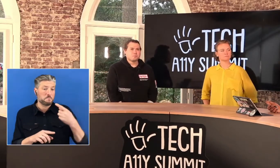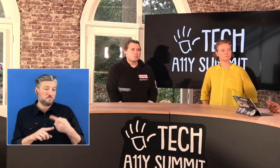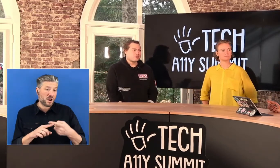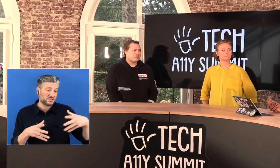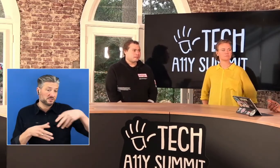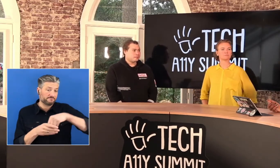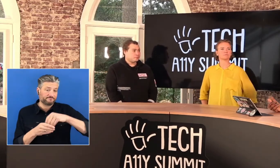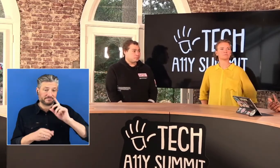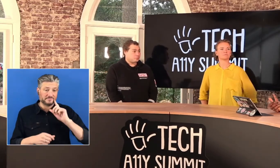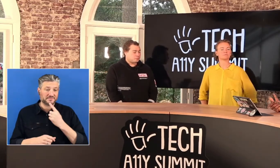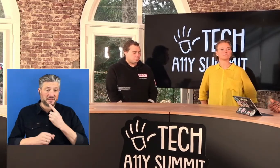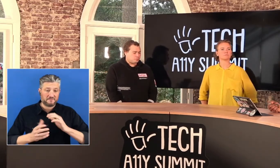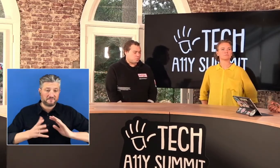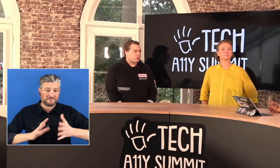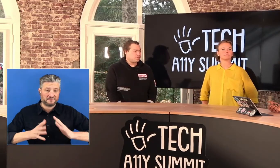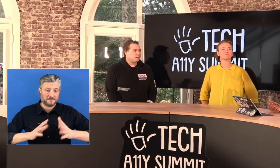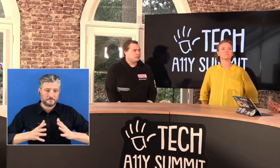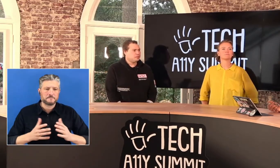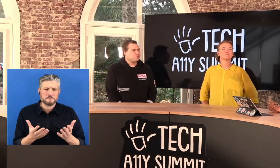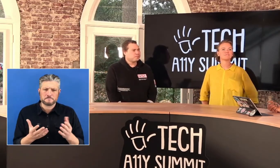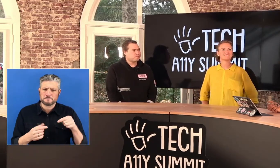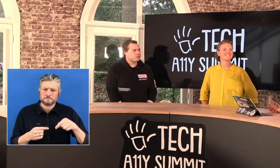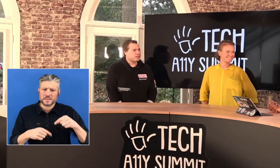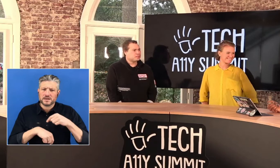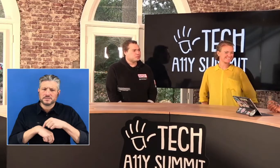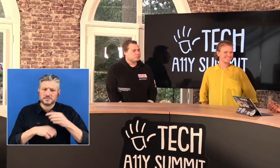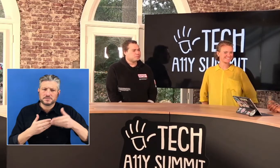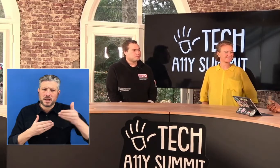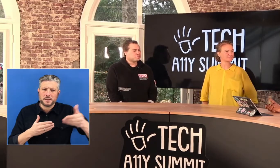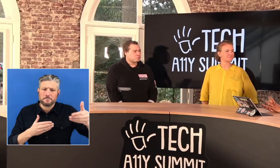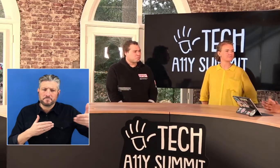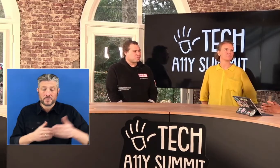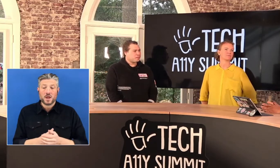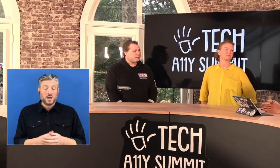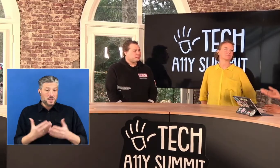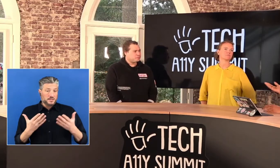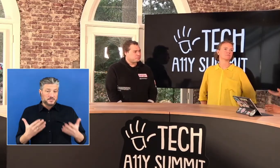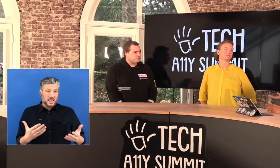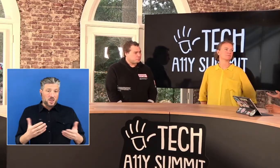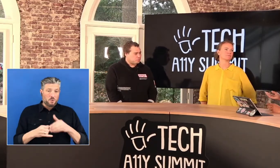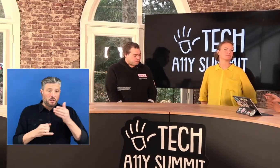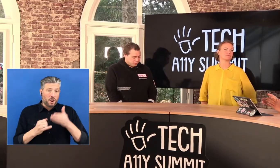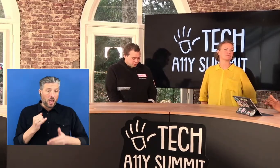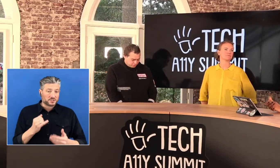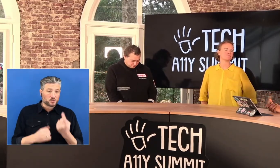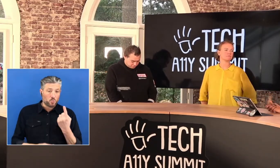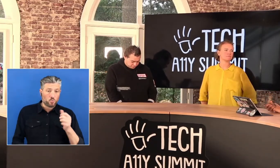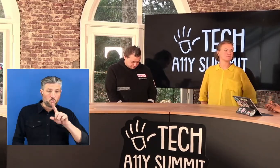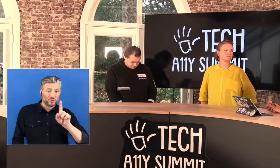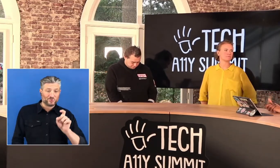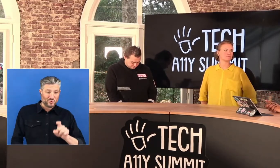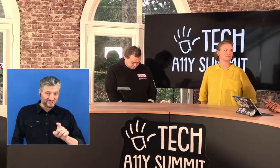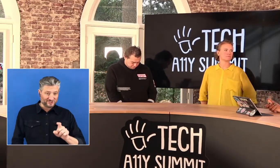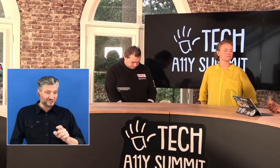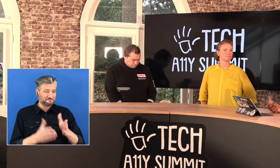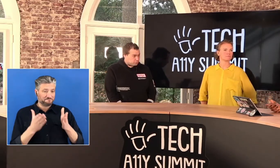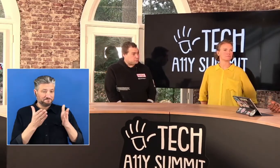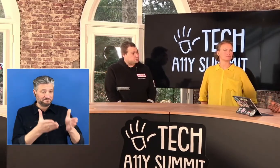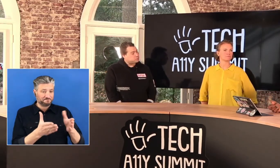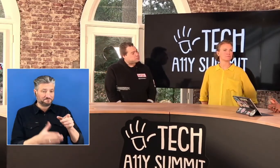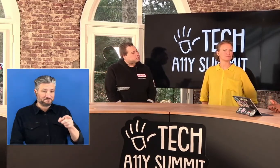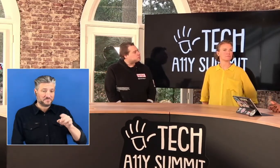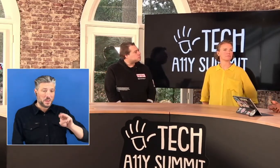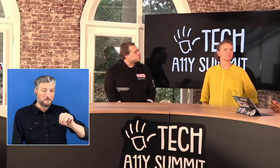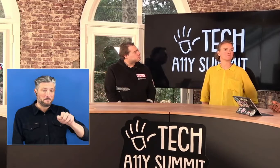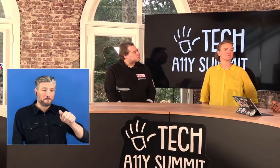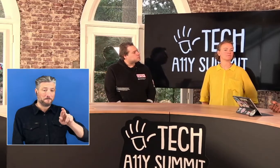I think we have time for one final question from the audience as well, for you, Marie. As a Dutch person